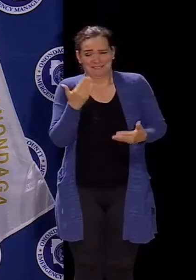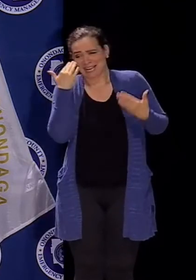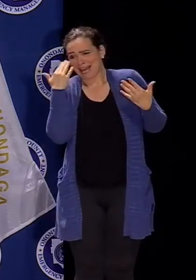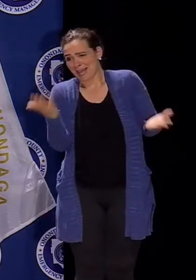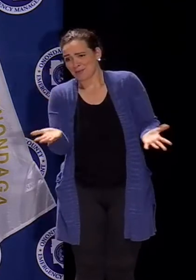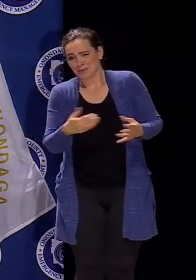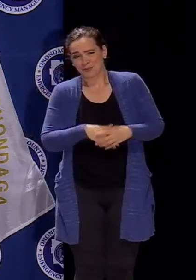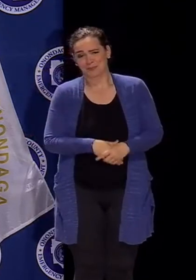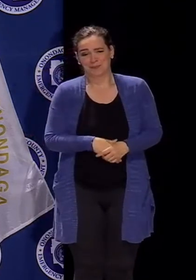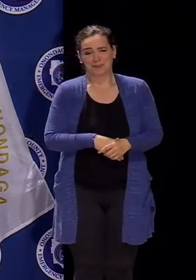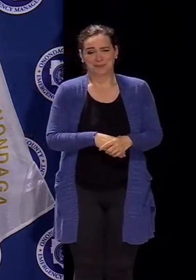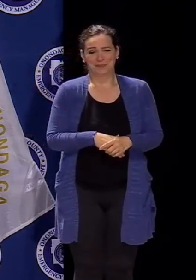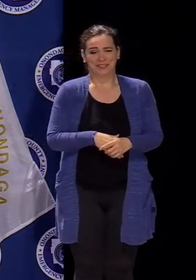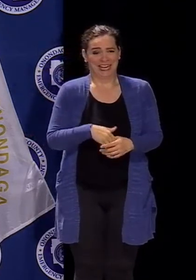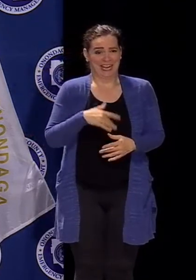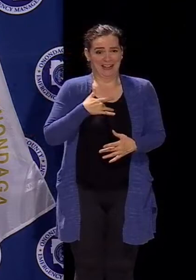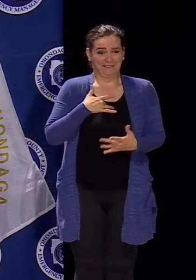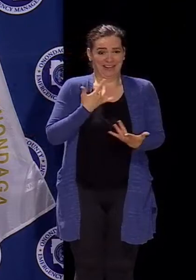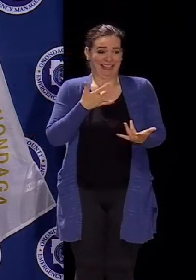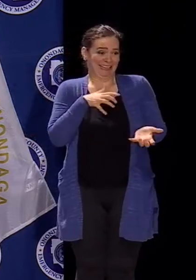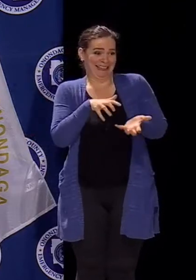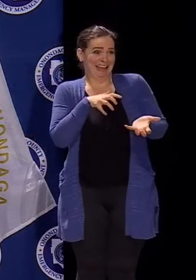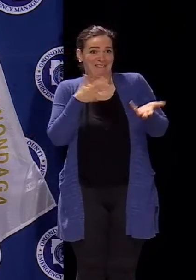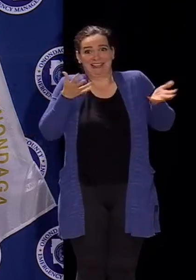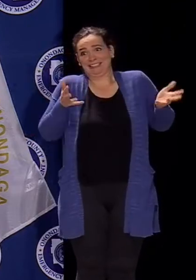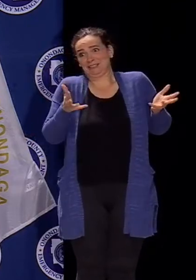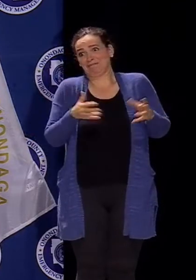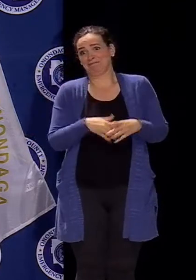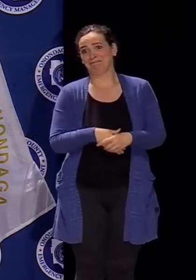I just felt like laughing, Trish. That's all.